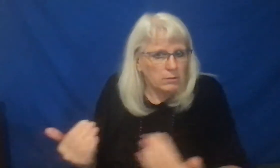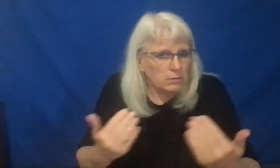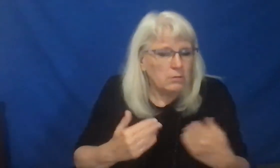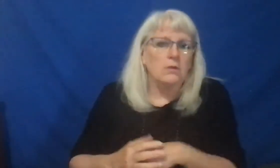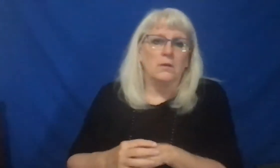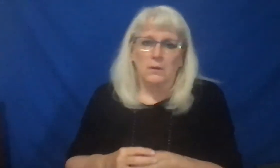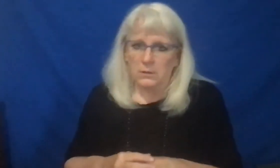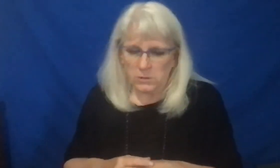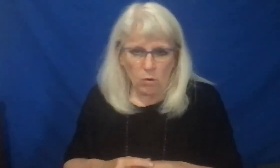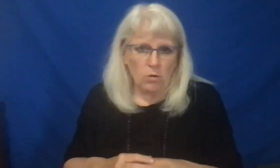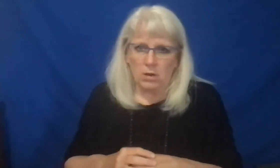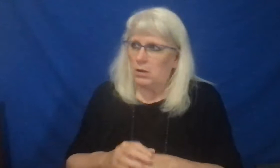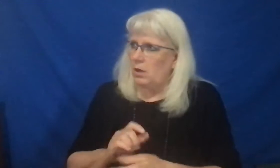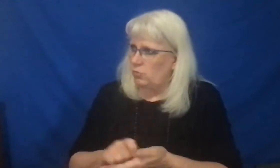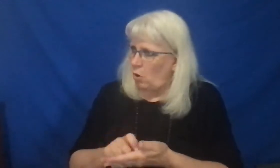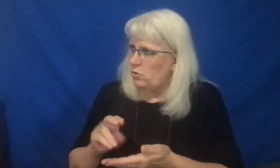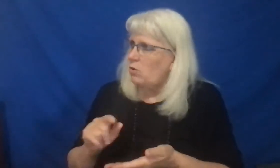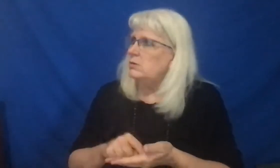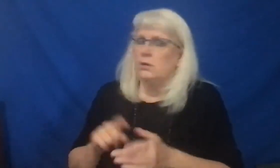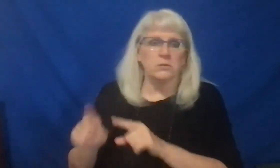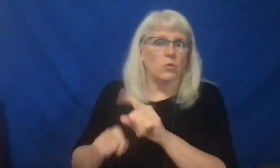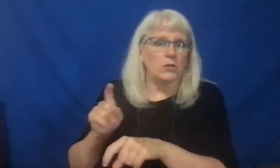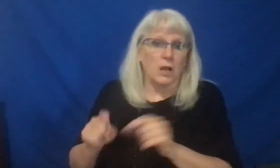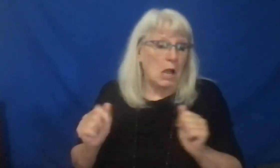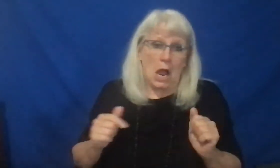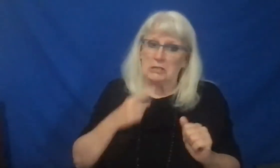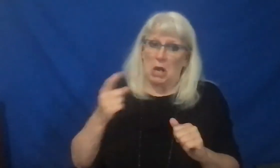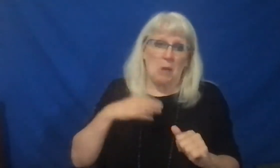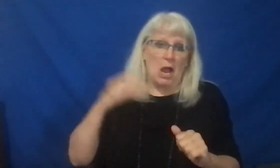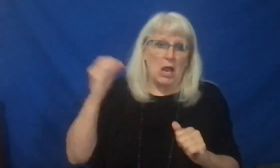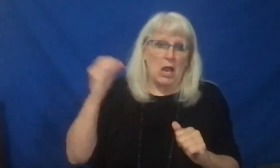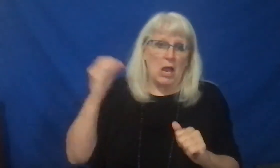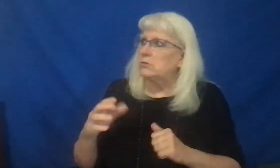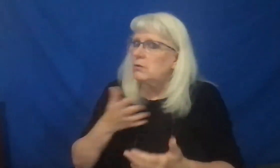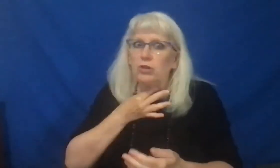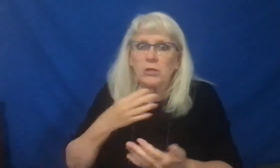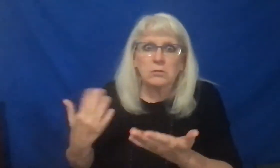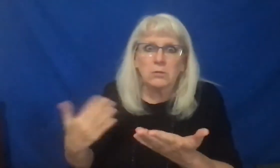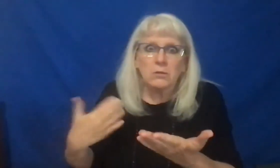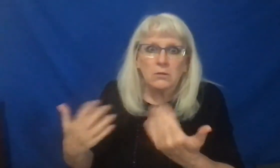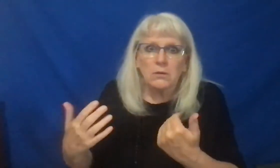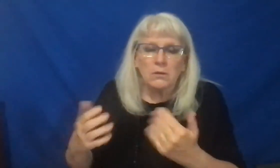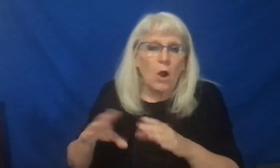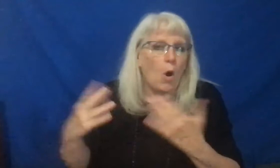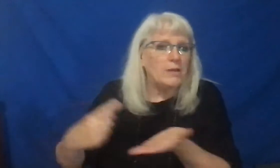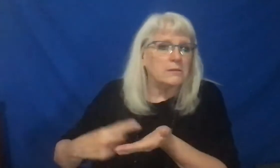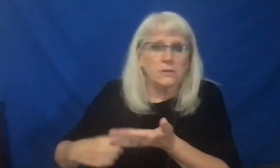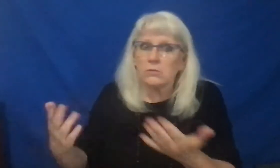and just asking questions, not sharing my opinion, but just having some open dialogue about, hey, are we reading